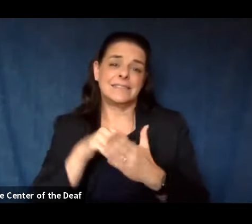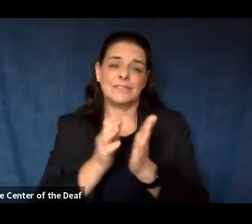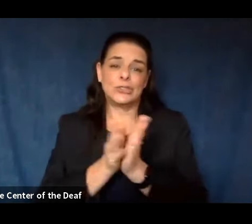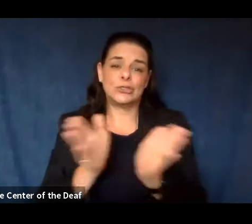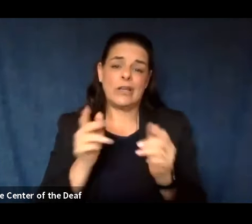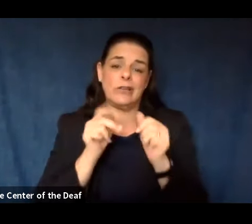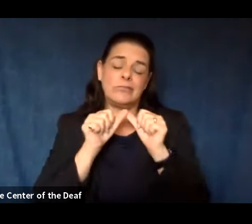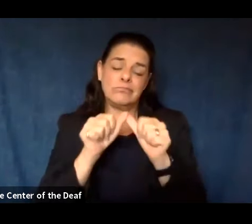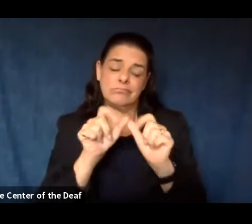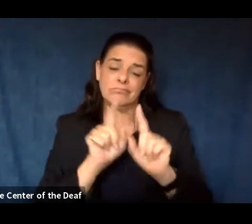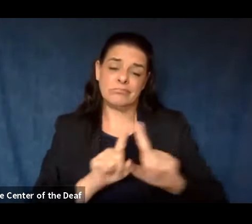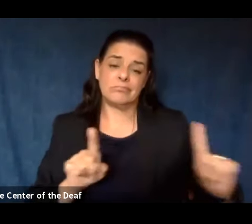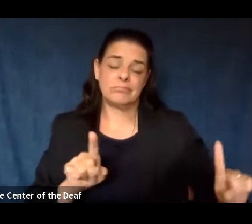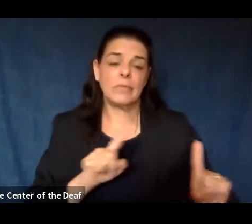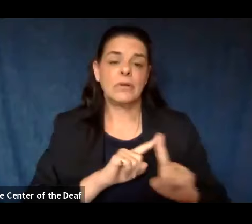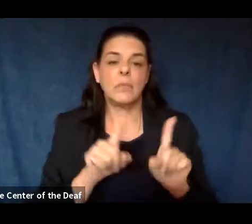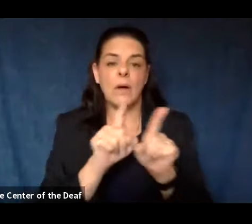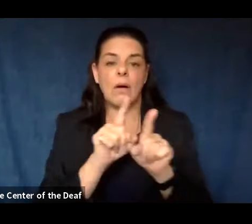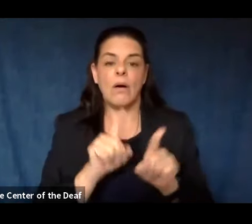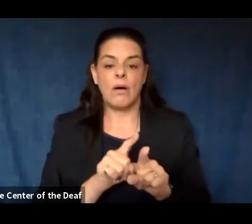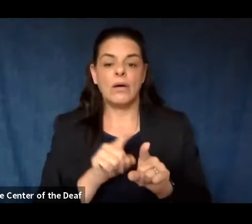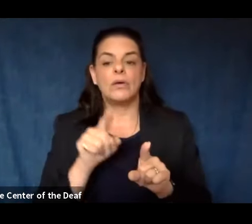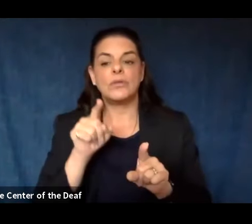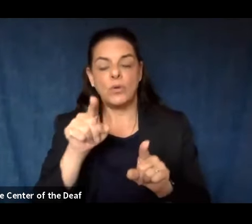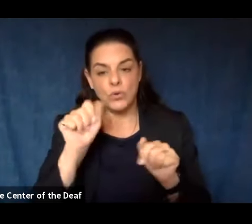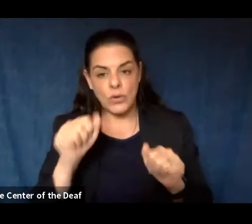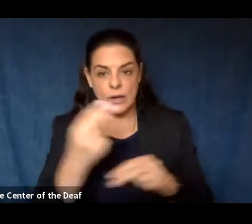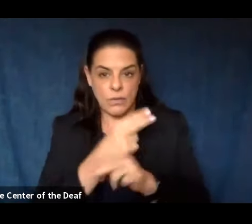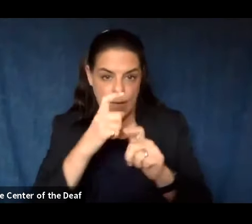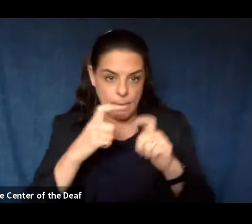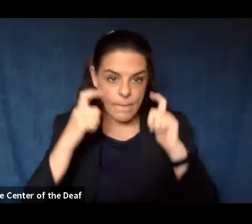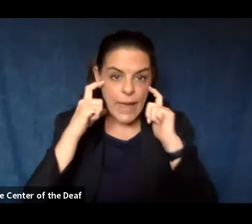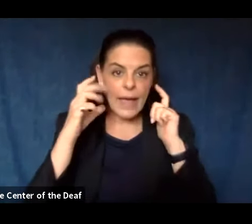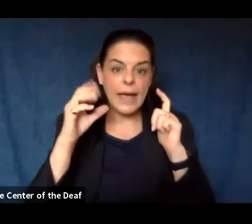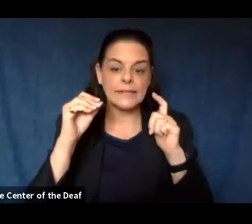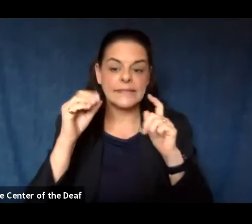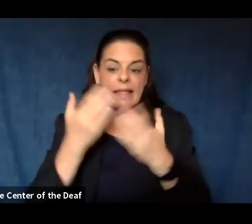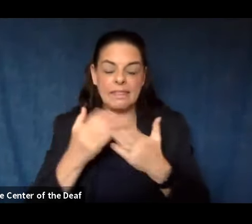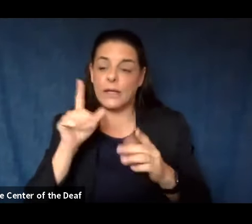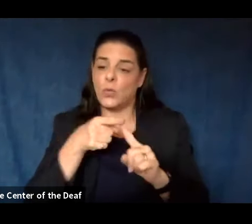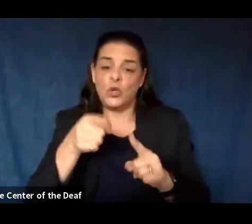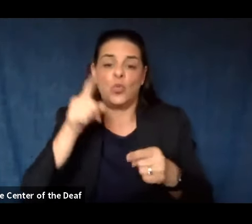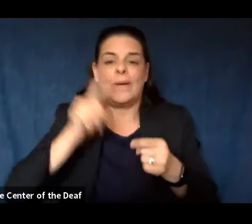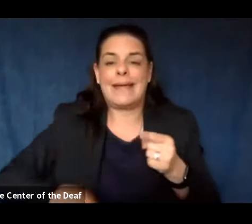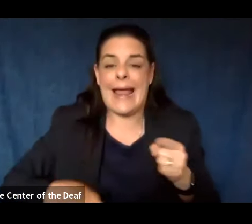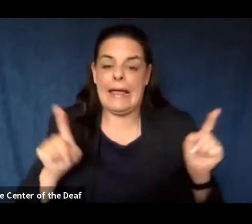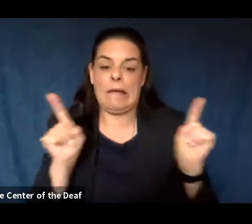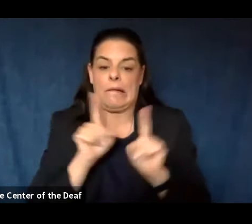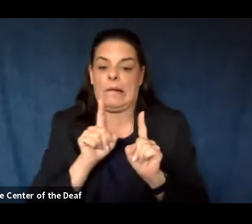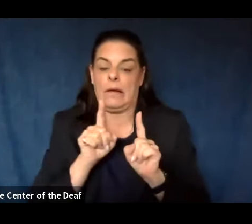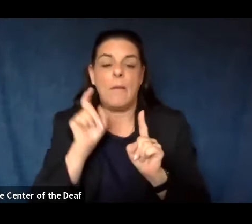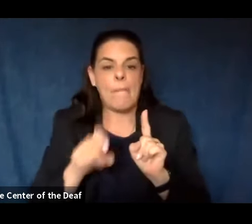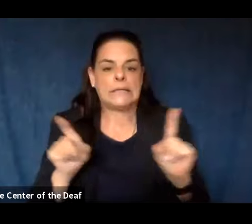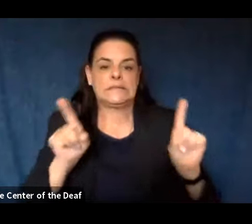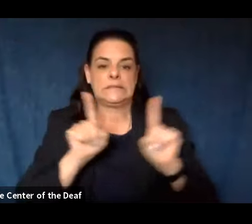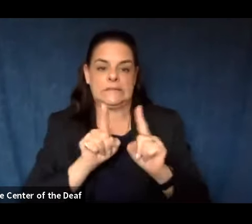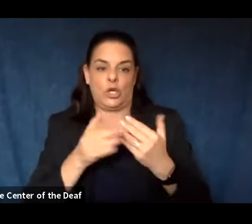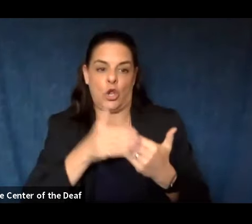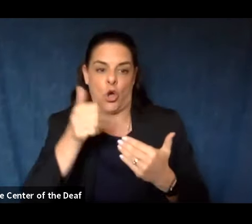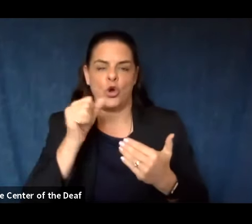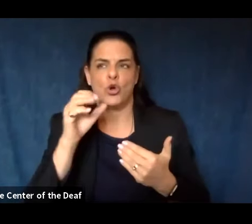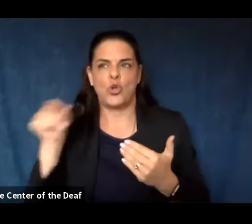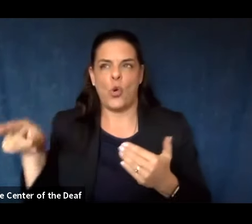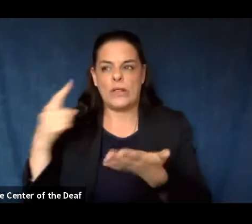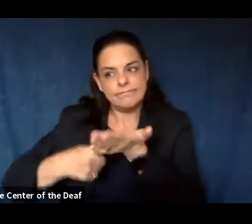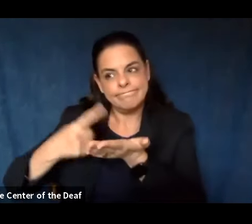maintaining 6 feet, but there's also things that you can do, wearing masks and all those things when you can't. And so there's the discussions that are being had of what's feasible